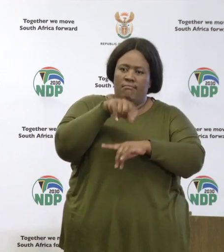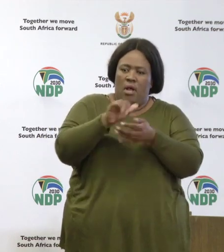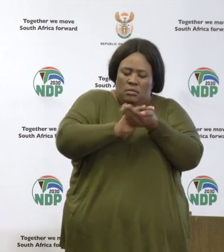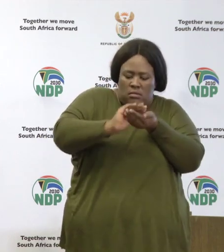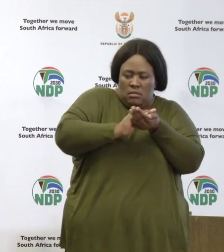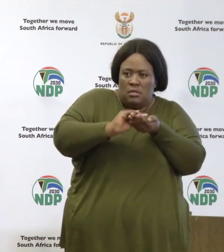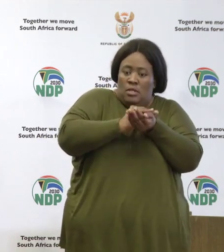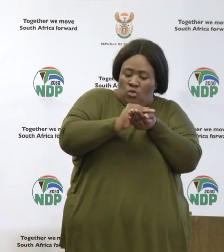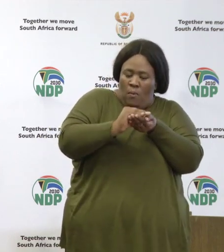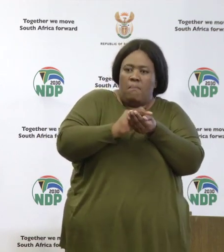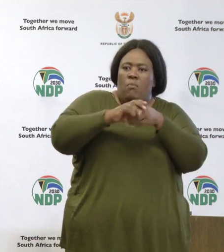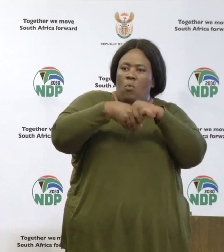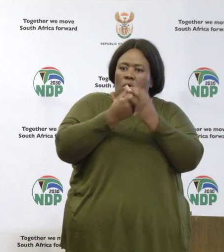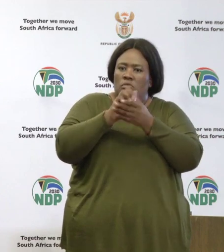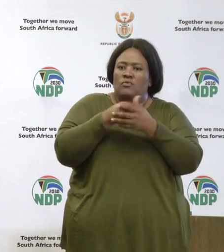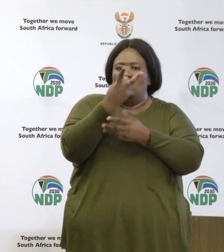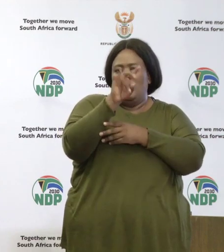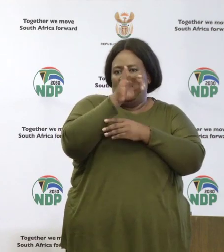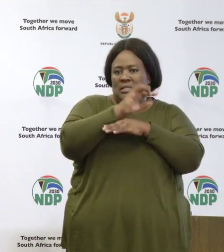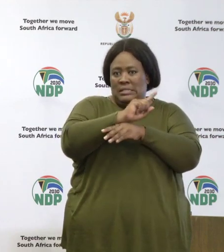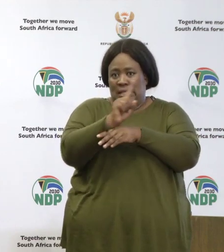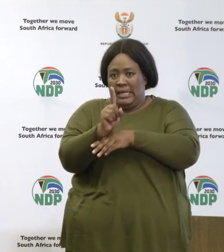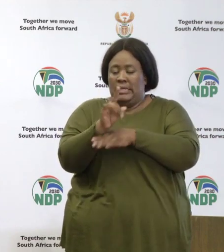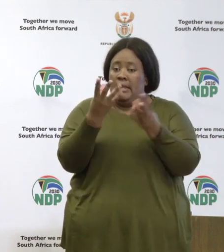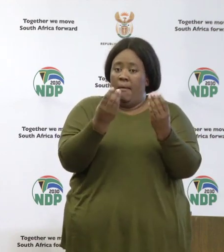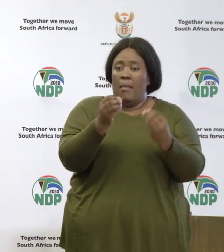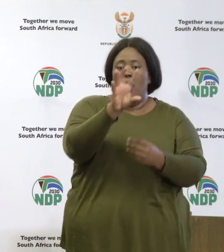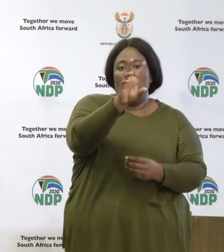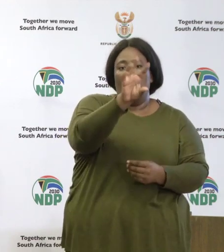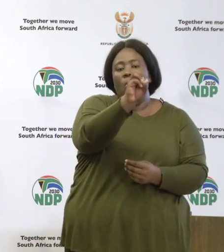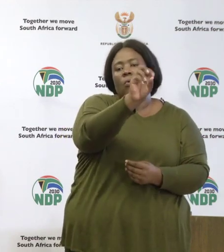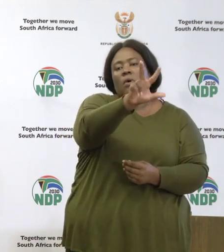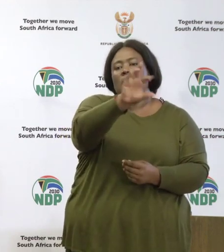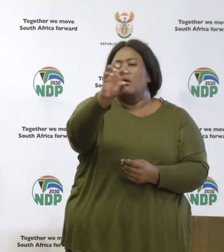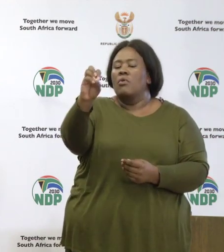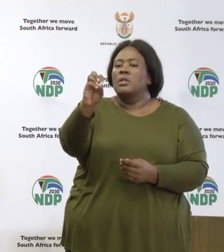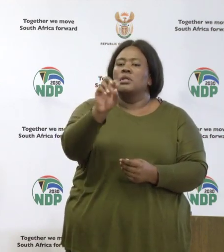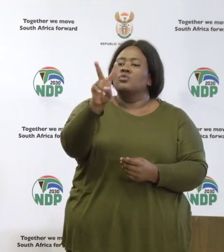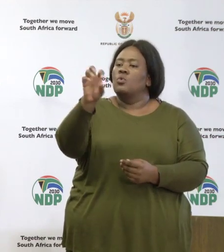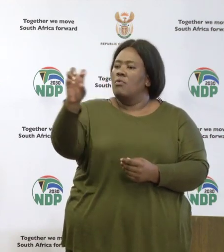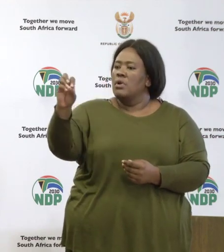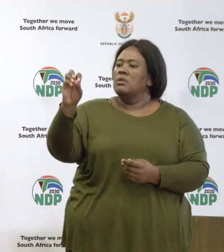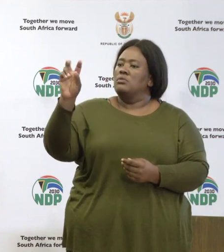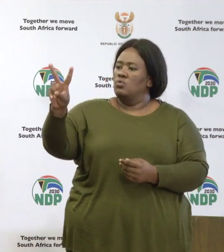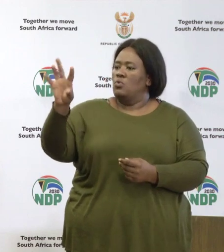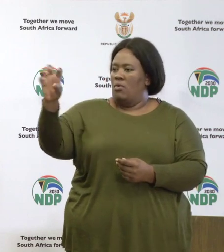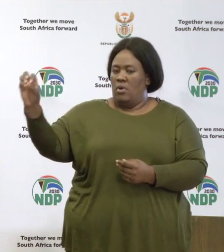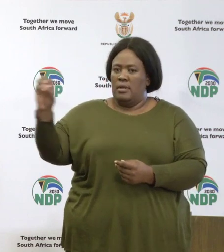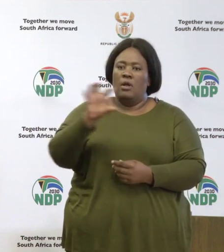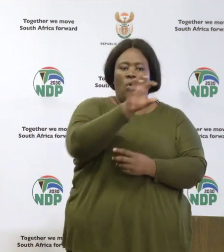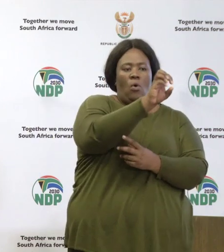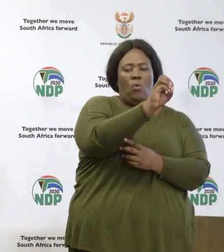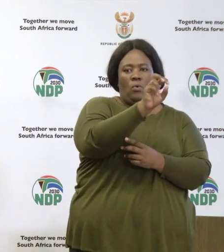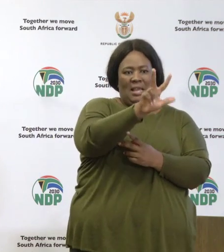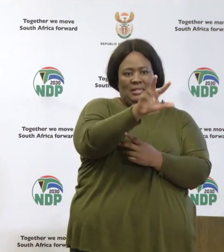seconds. The number is 0800 200 200.